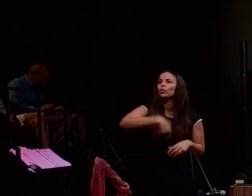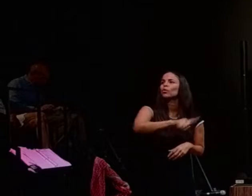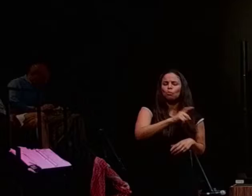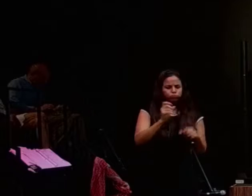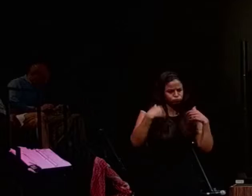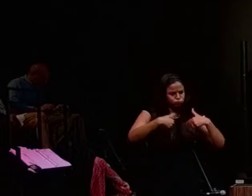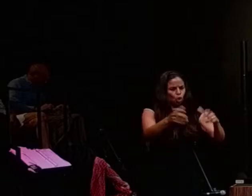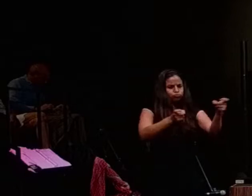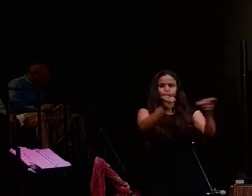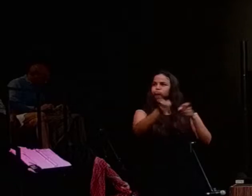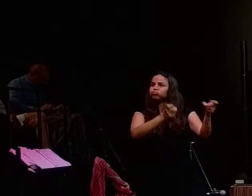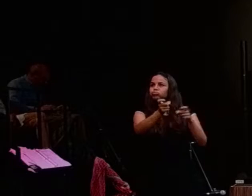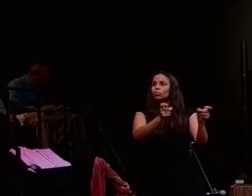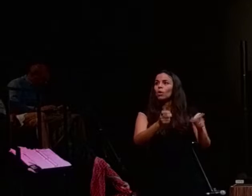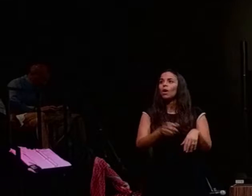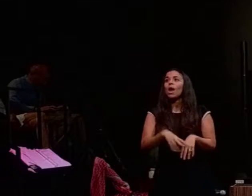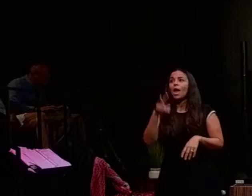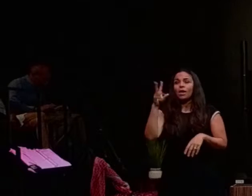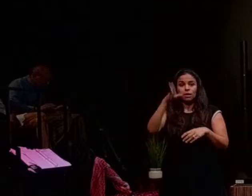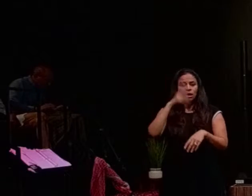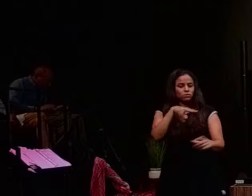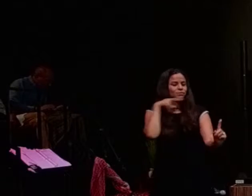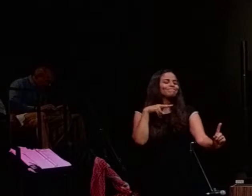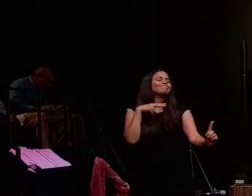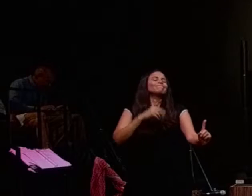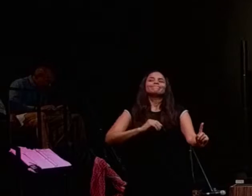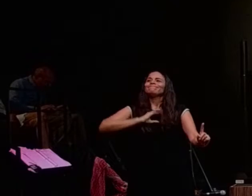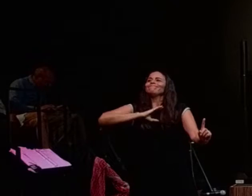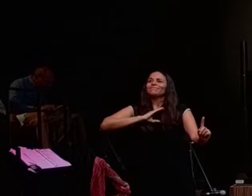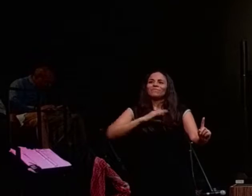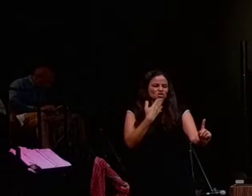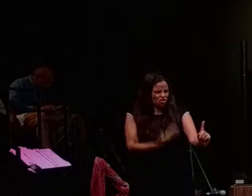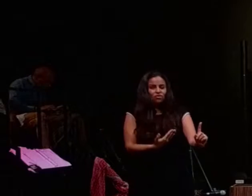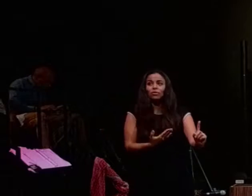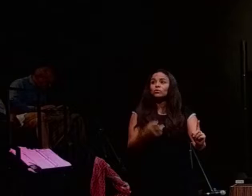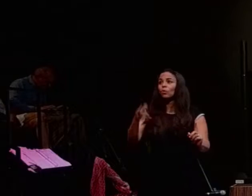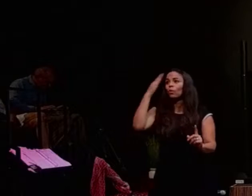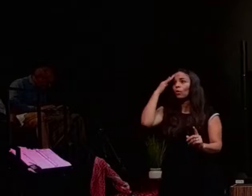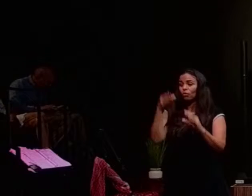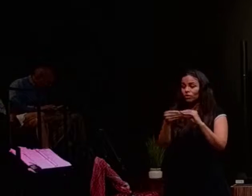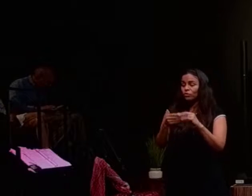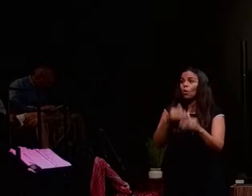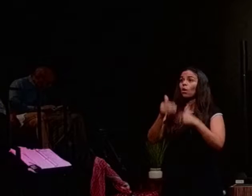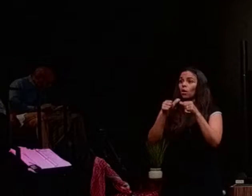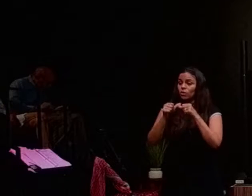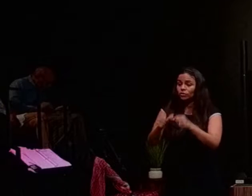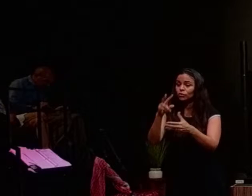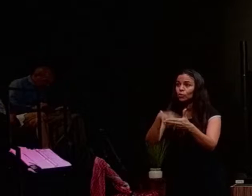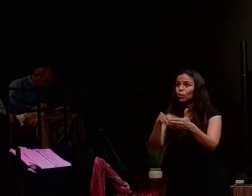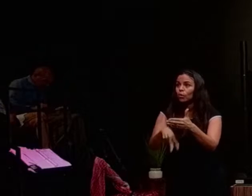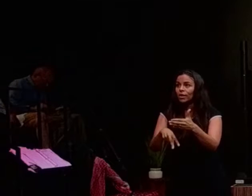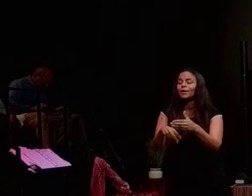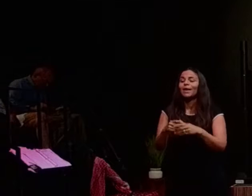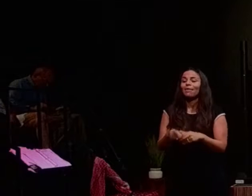subdue it. Says he looked back and he saw that it was good. You know, and if you guys know the story, as you continue to read further down, it doesn't take very long